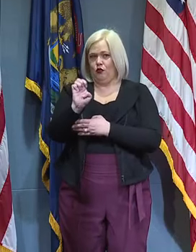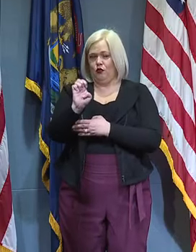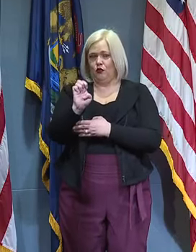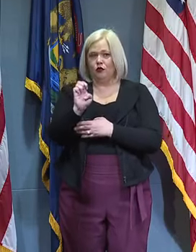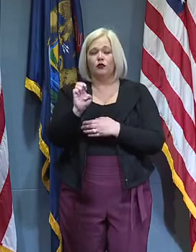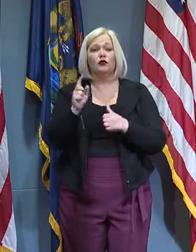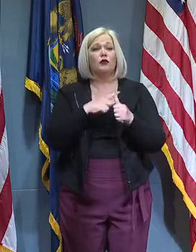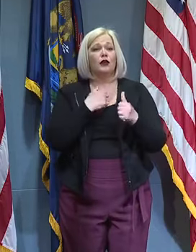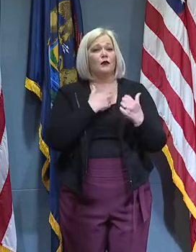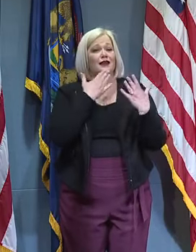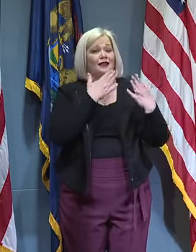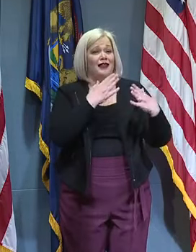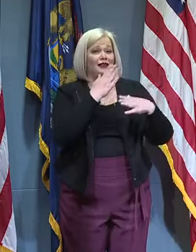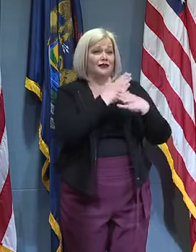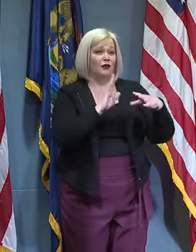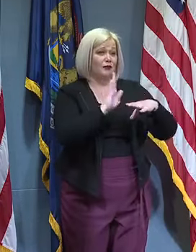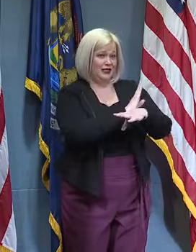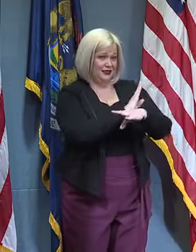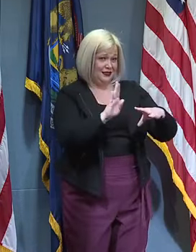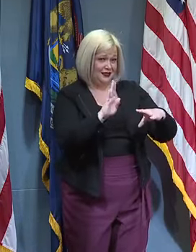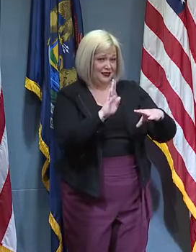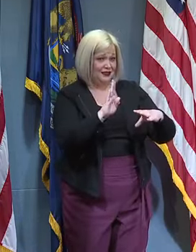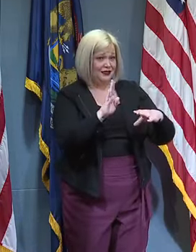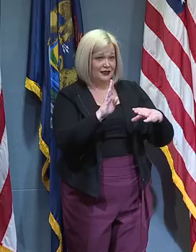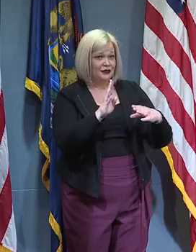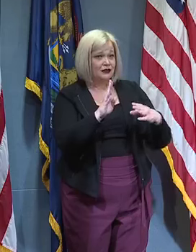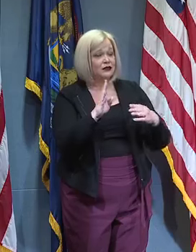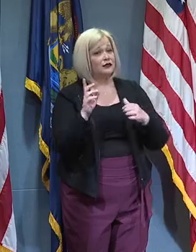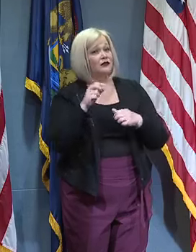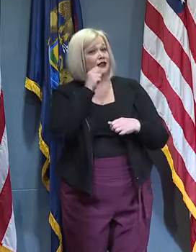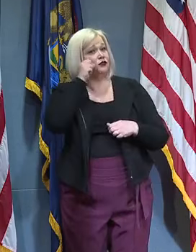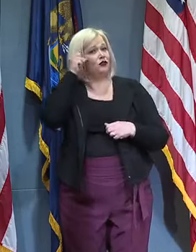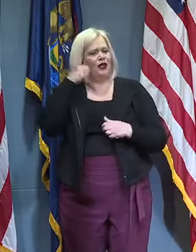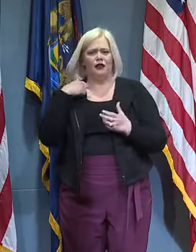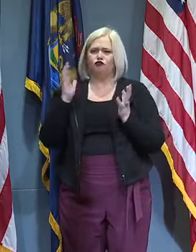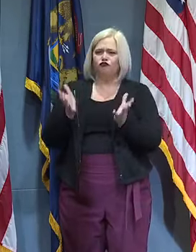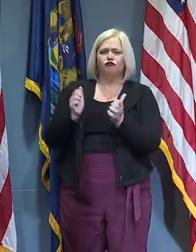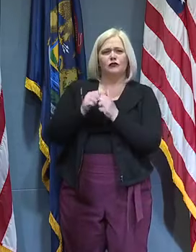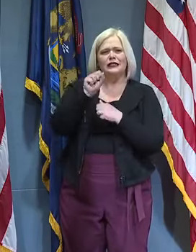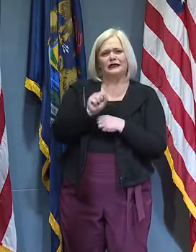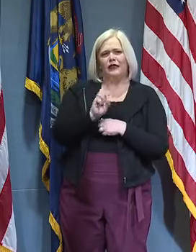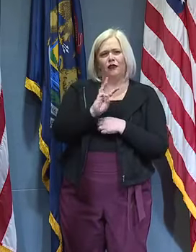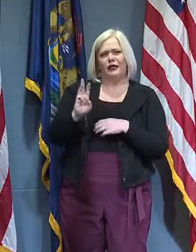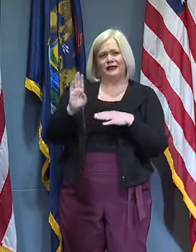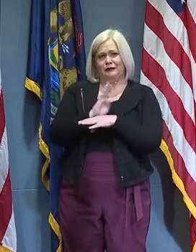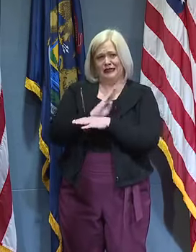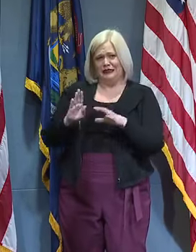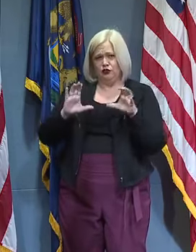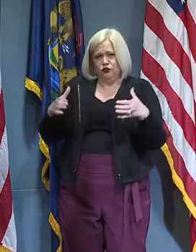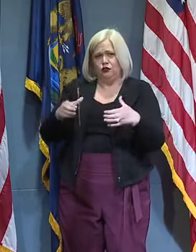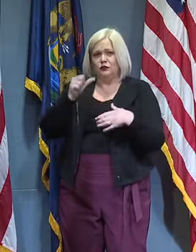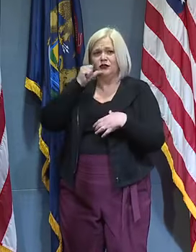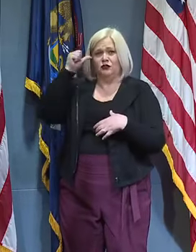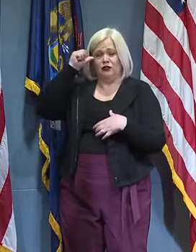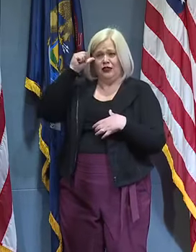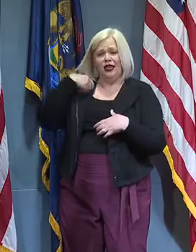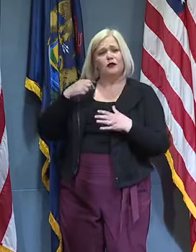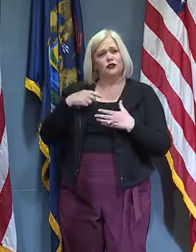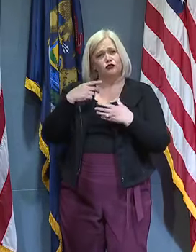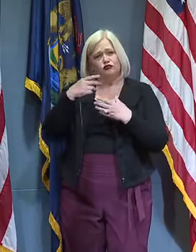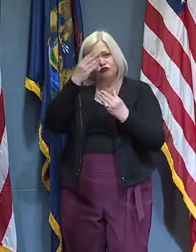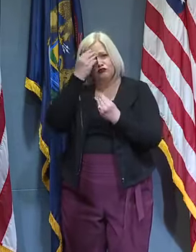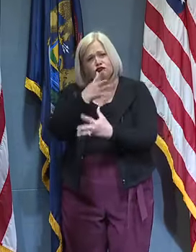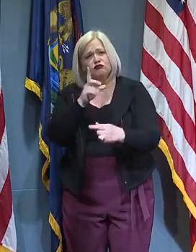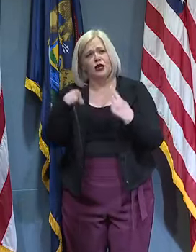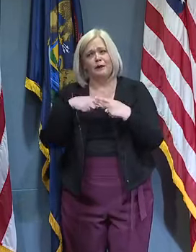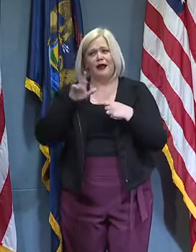a call with Southwest Michigan business leaders yesterday, and I want to highlight some of the work that businesses in that region